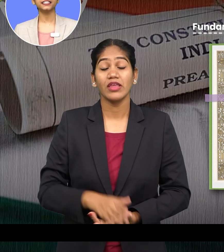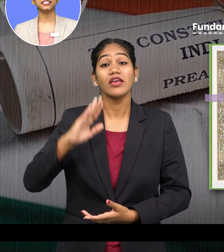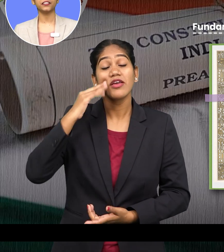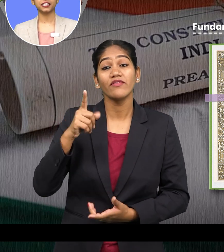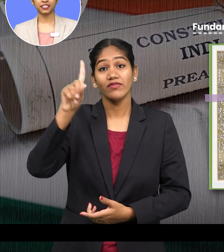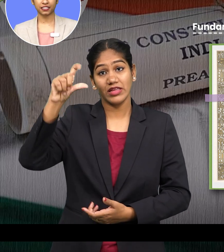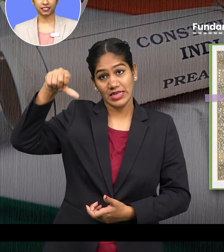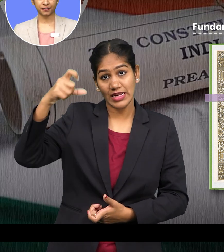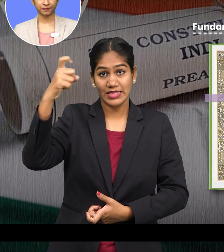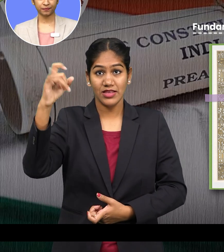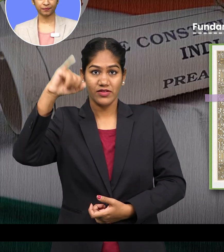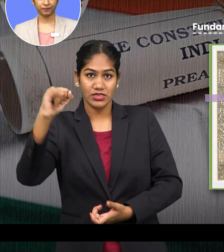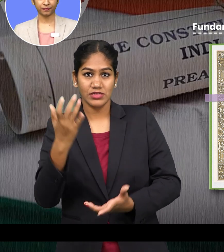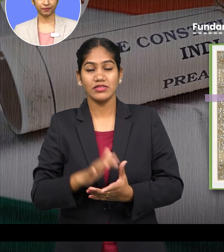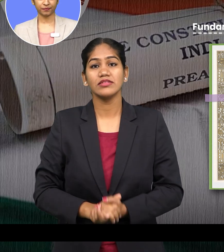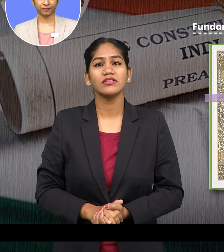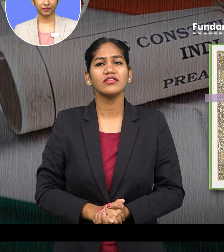in 1976,